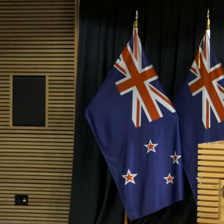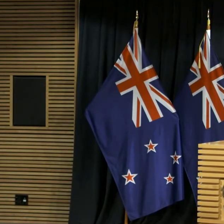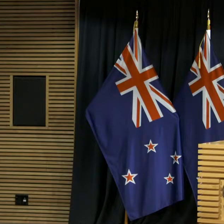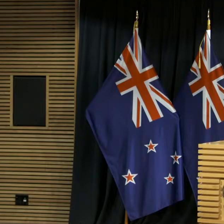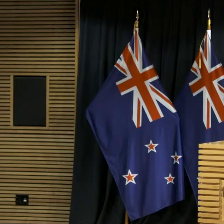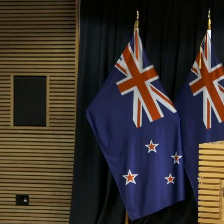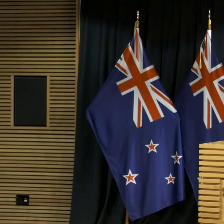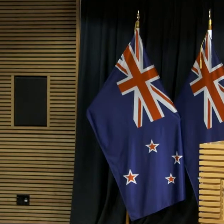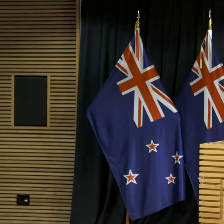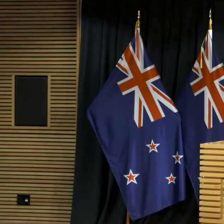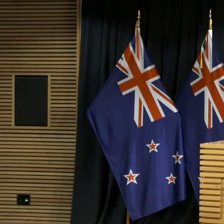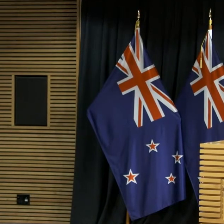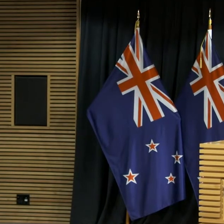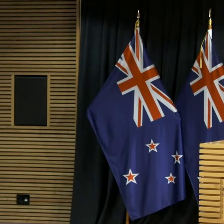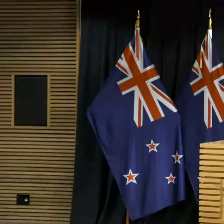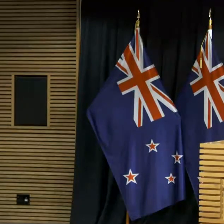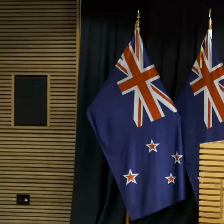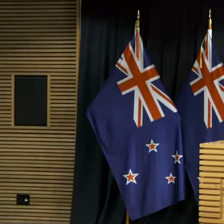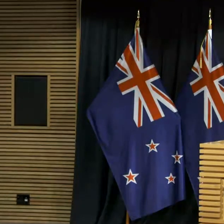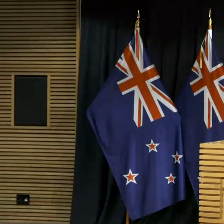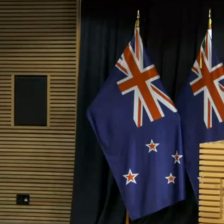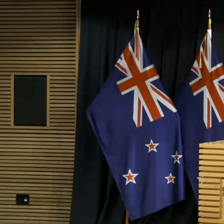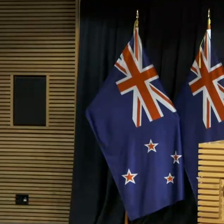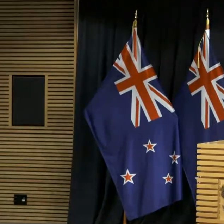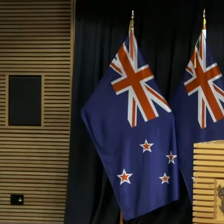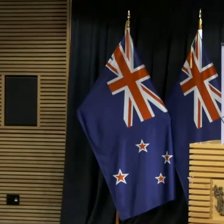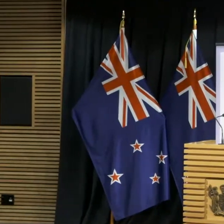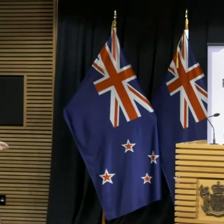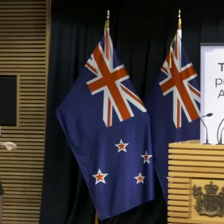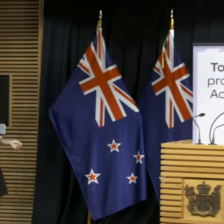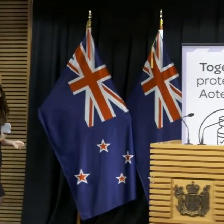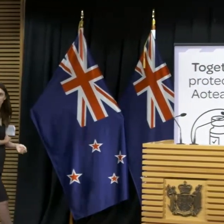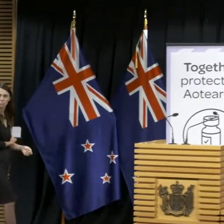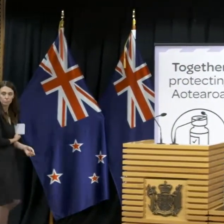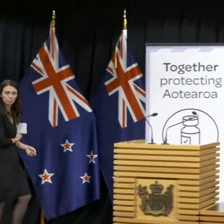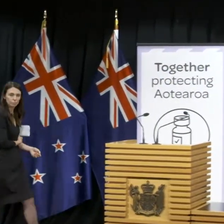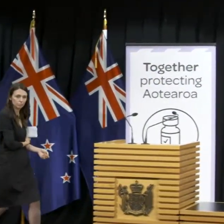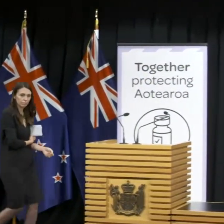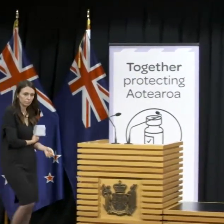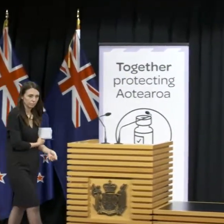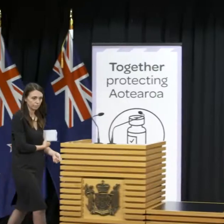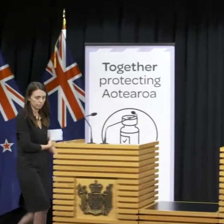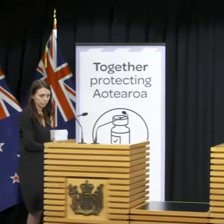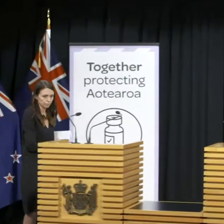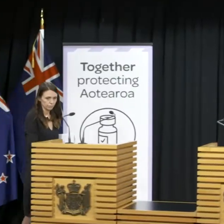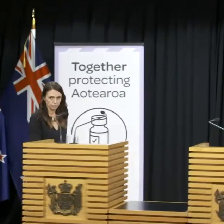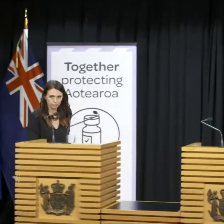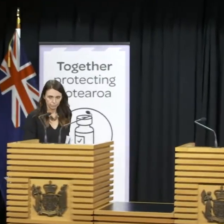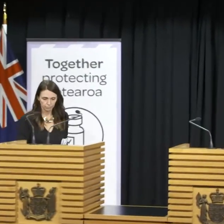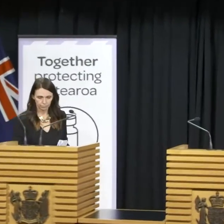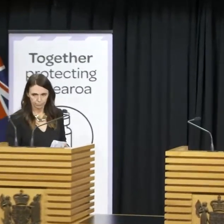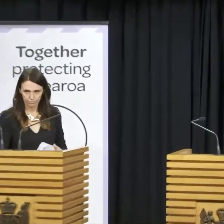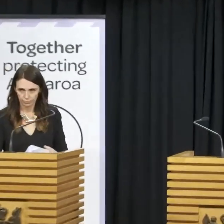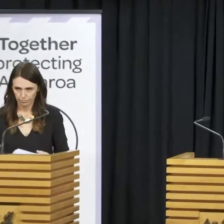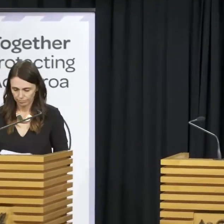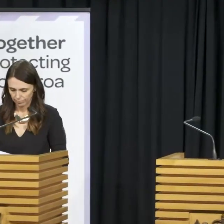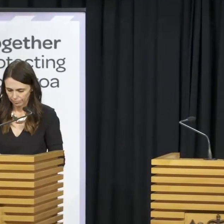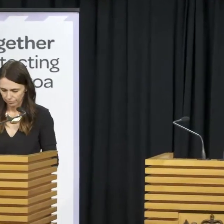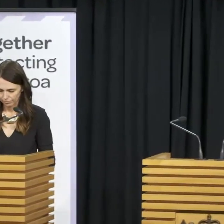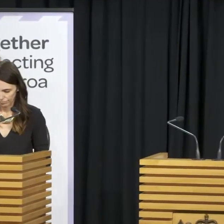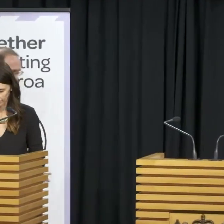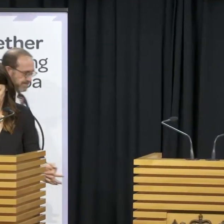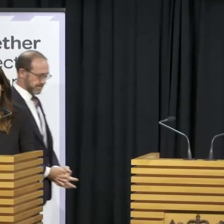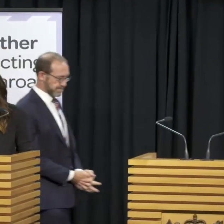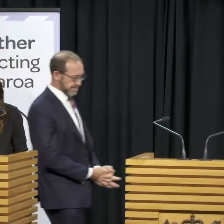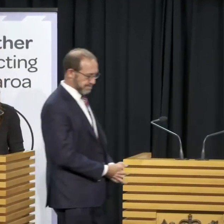New Zealand, and police are combating that, and police seem to be being pretty effective. I think we as New Zealanders should feel